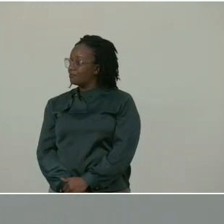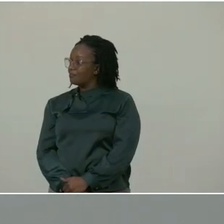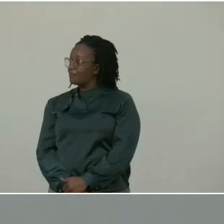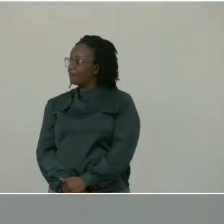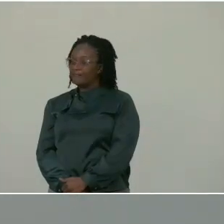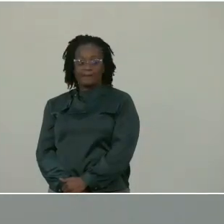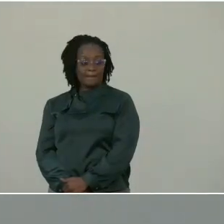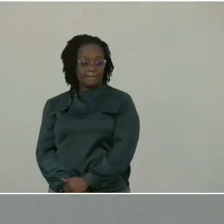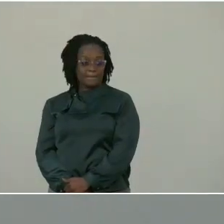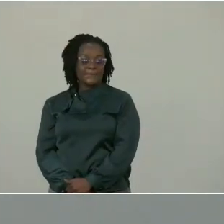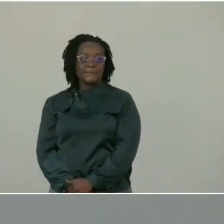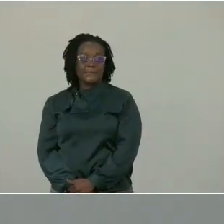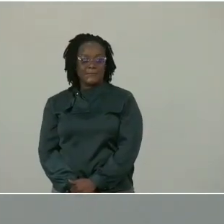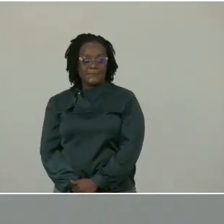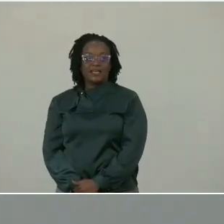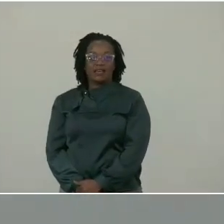the question is clear.